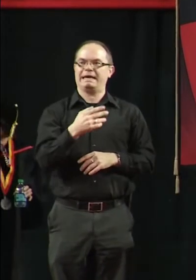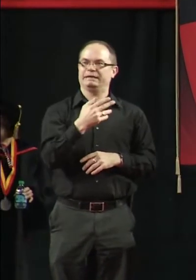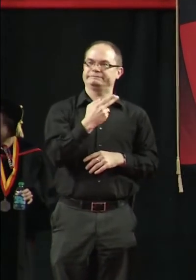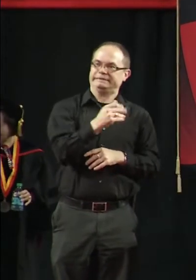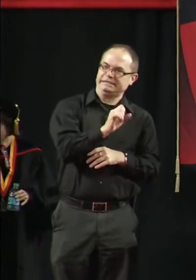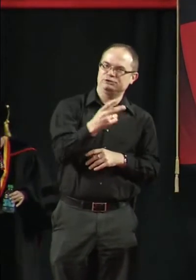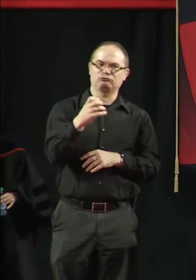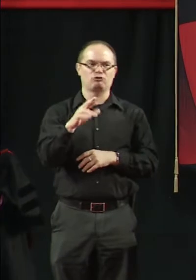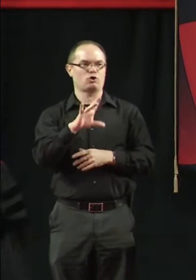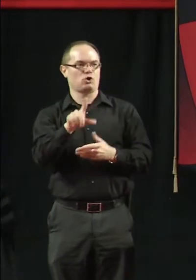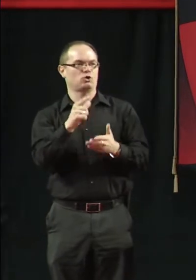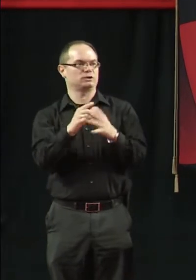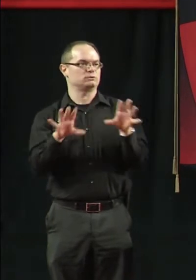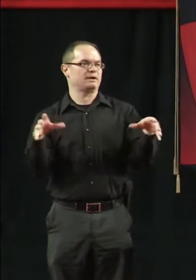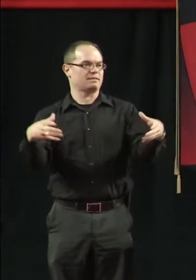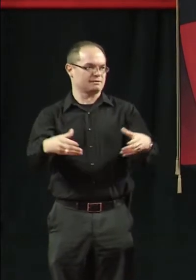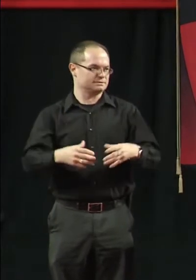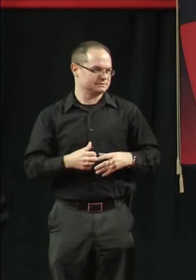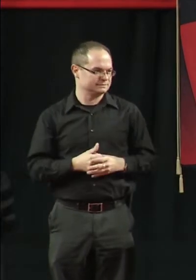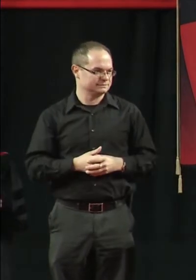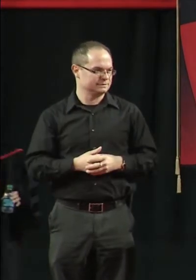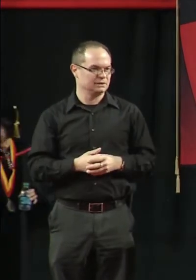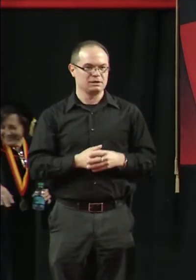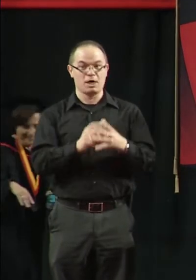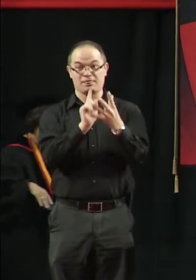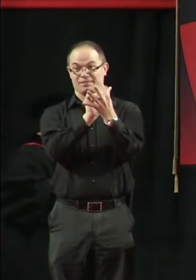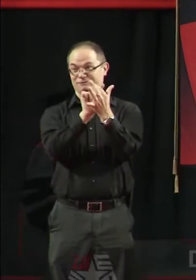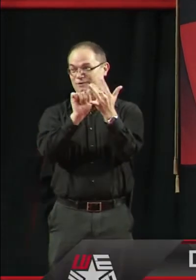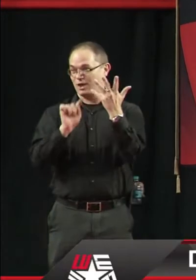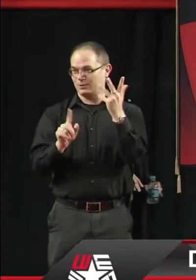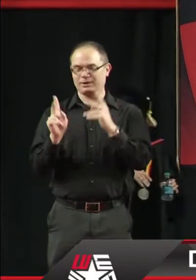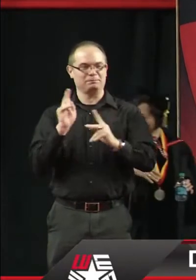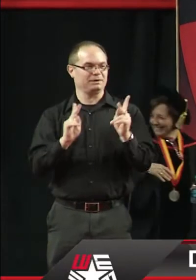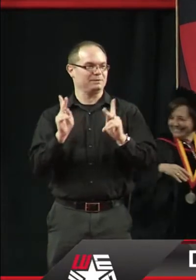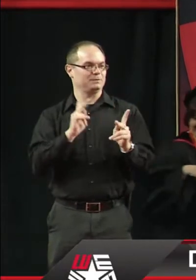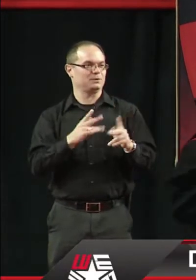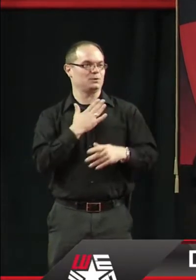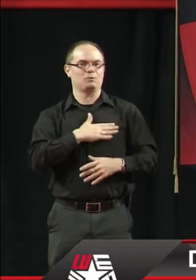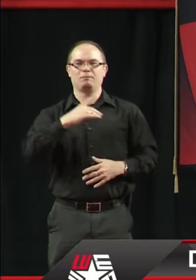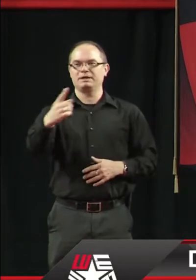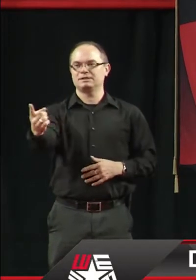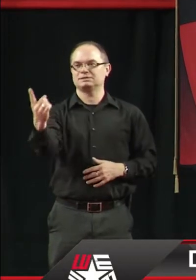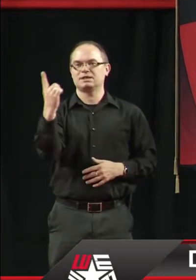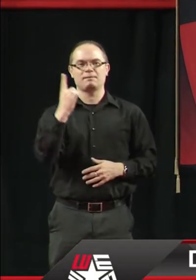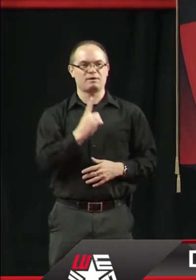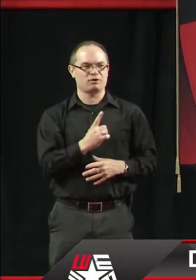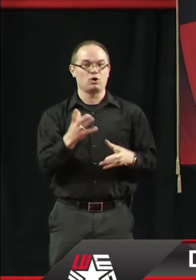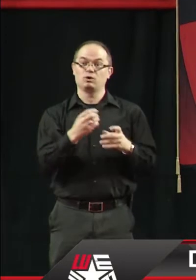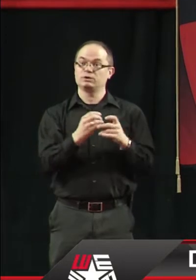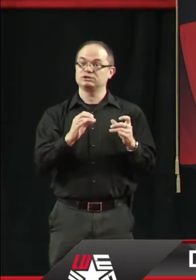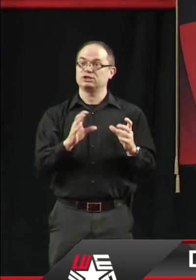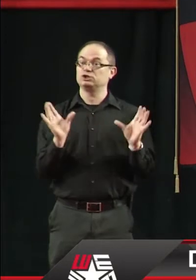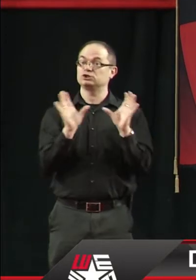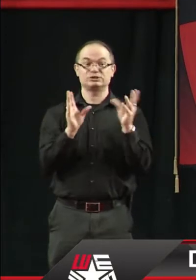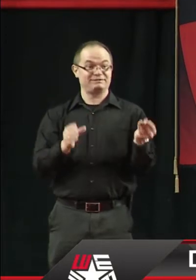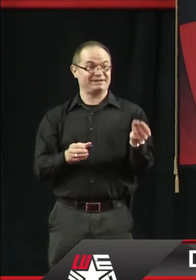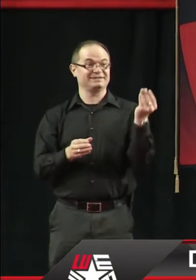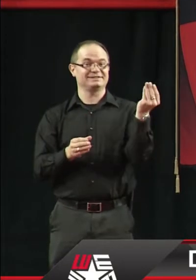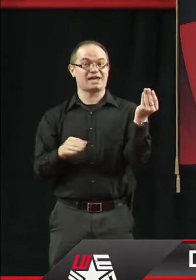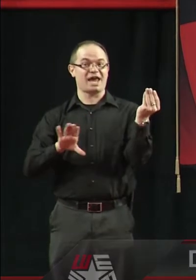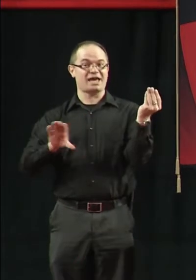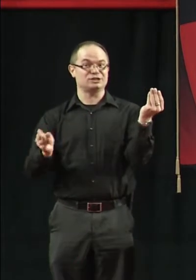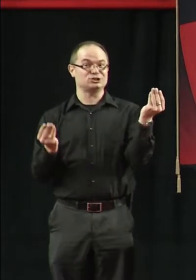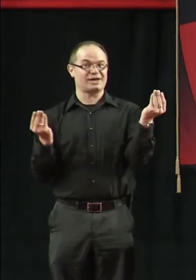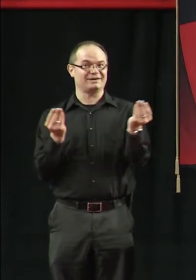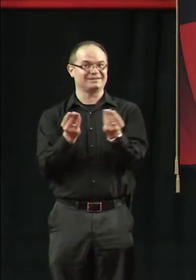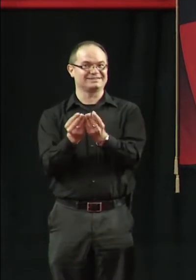his graduating class. Would the following graduates please come forward and receive your certificate and